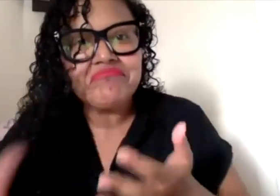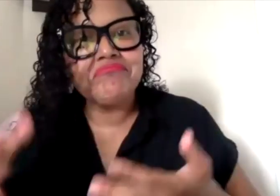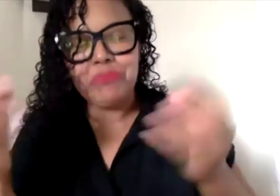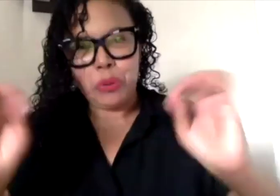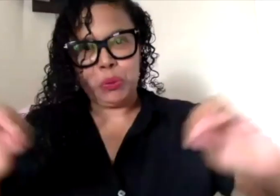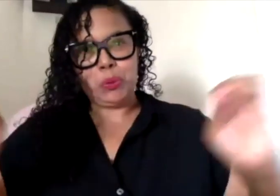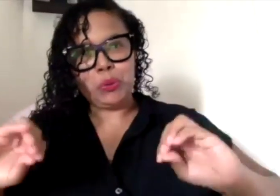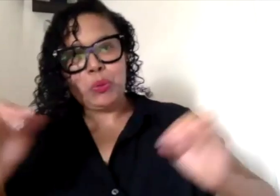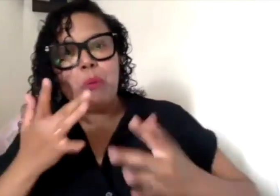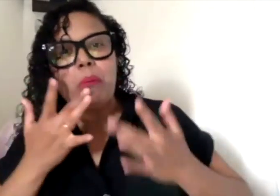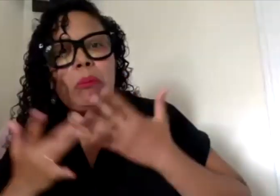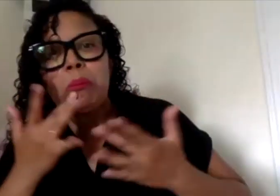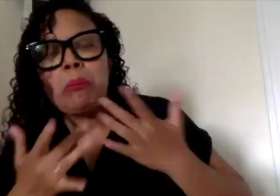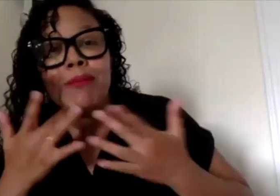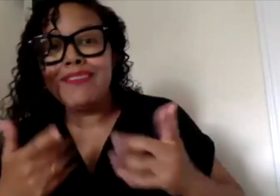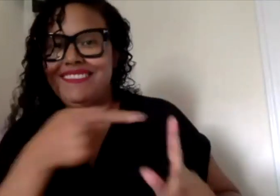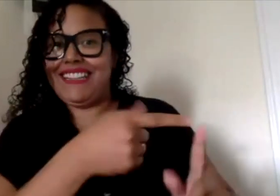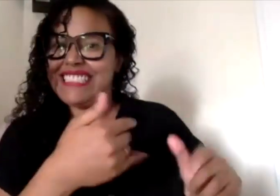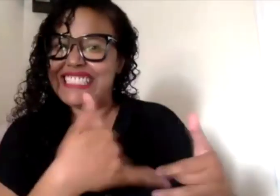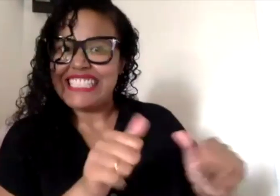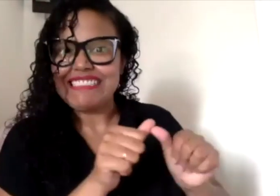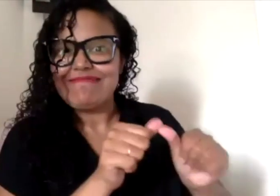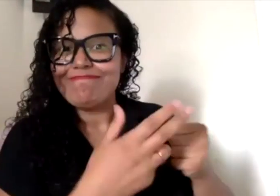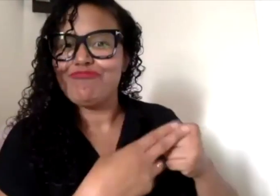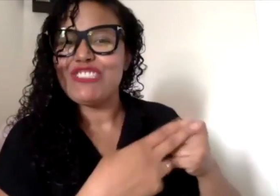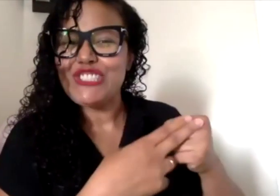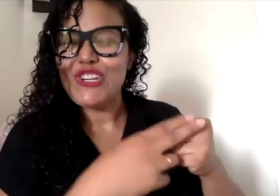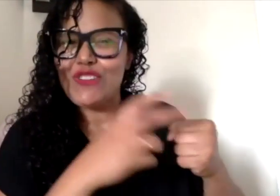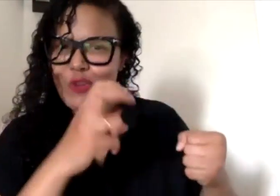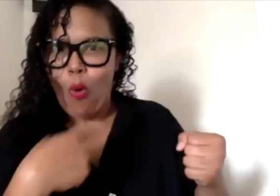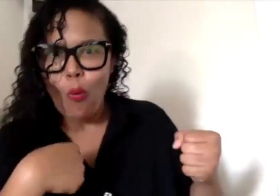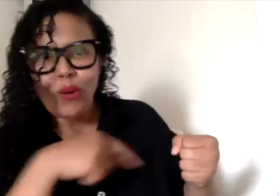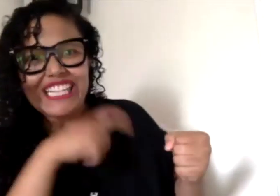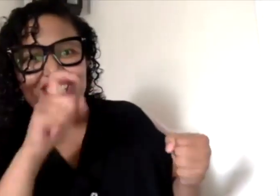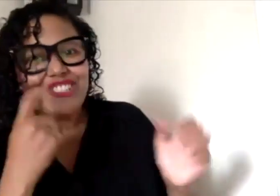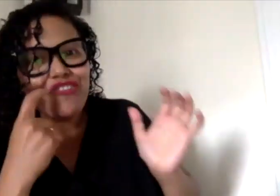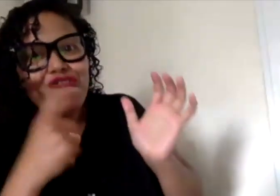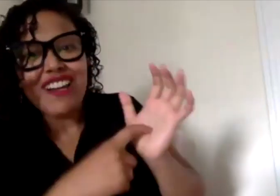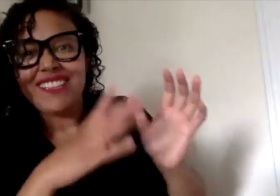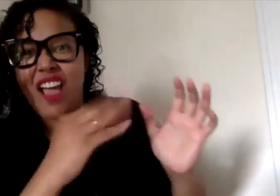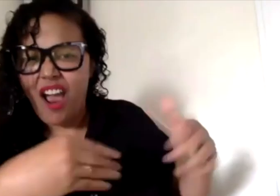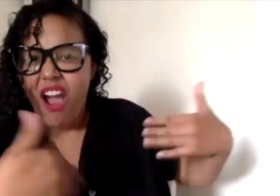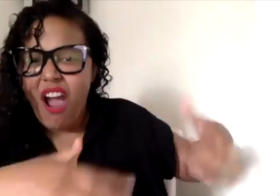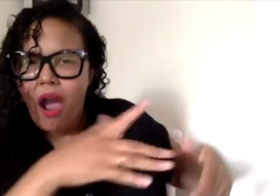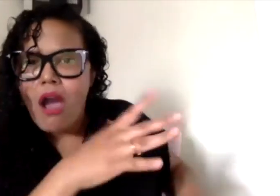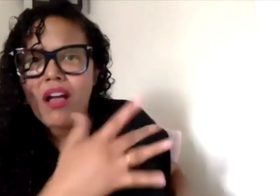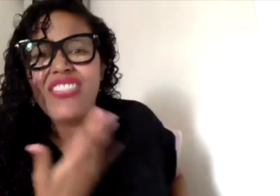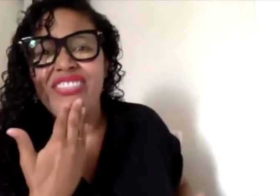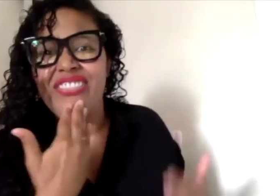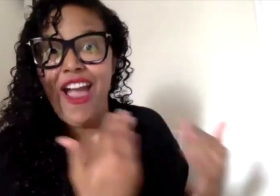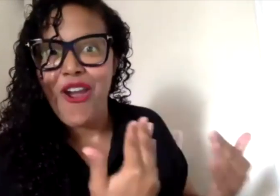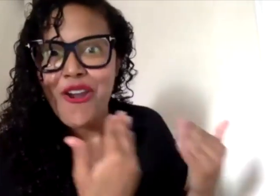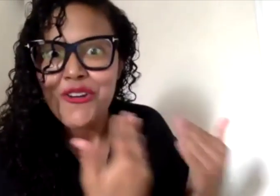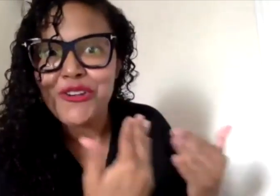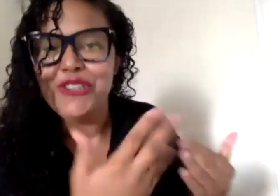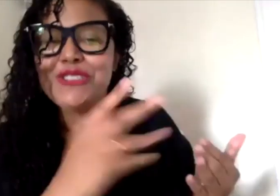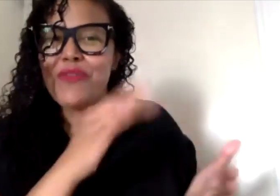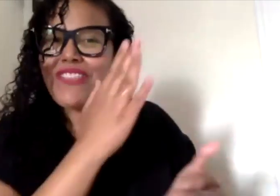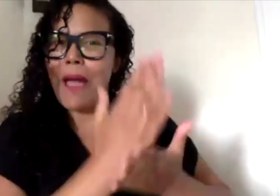and modalities? We want to make sure that they are incorporated in the process and that everything is not whitewashed and doesn't